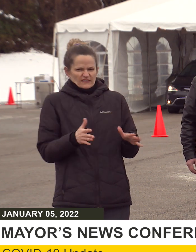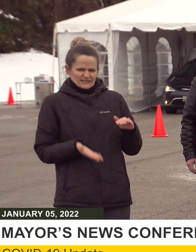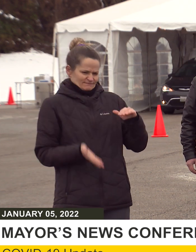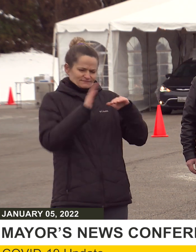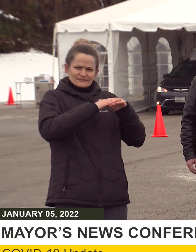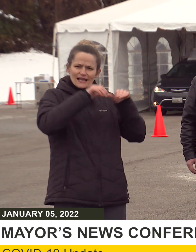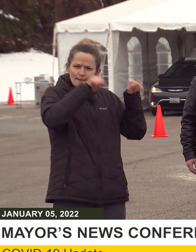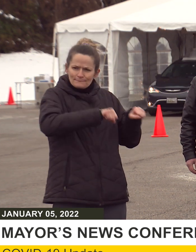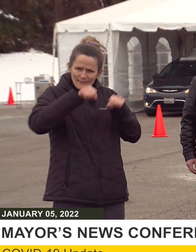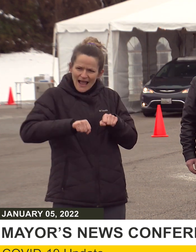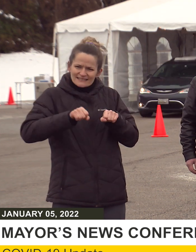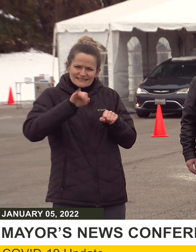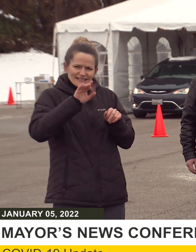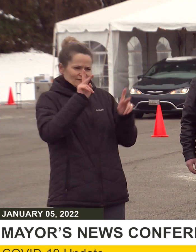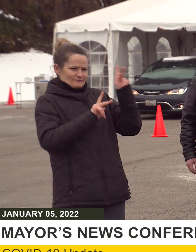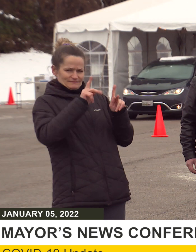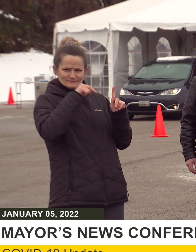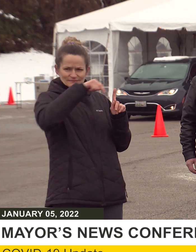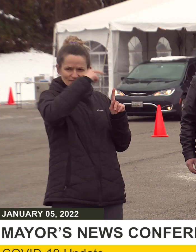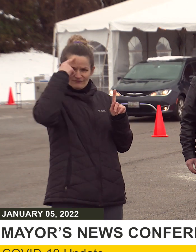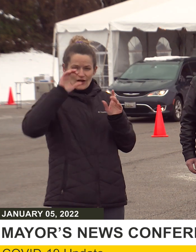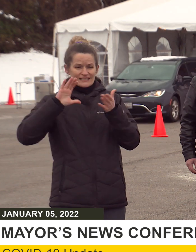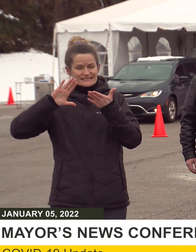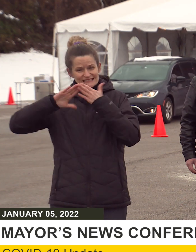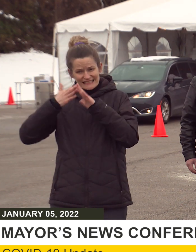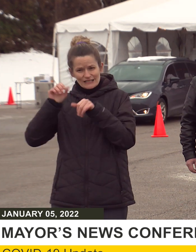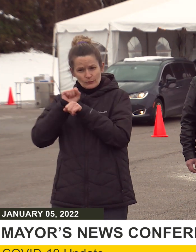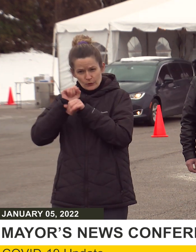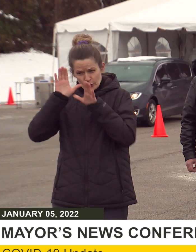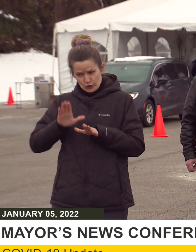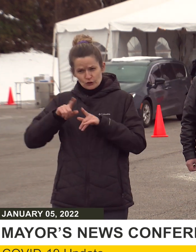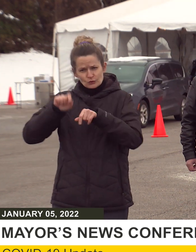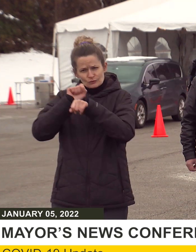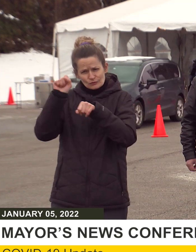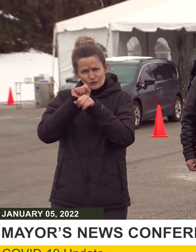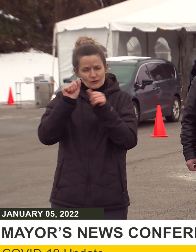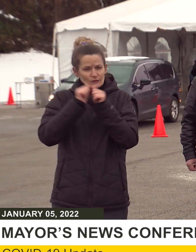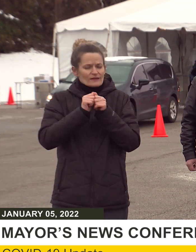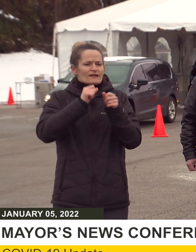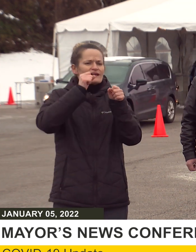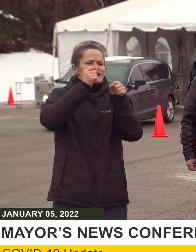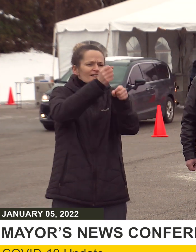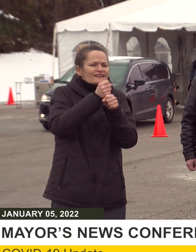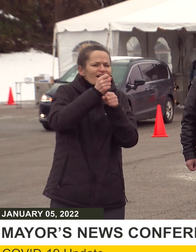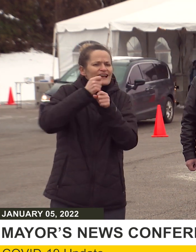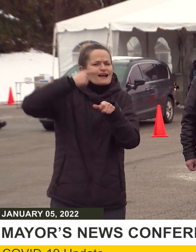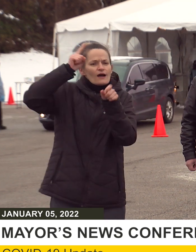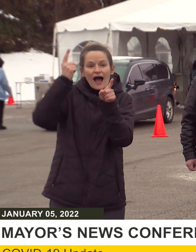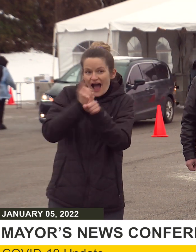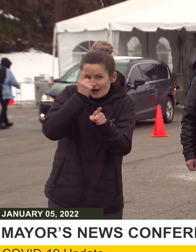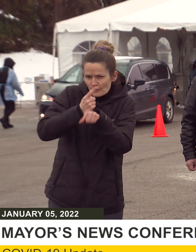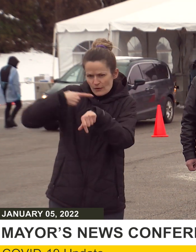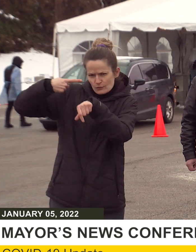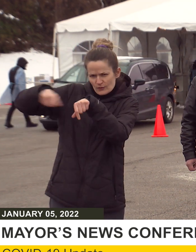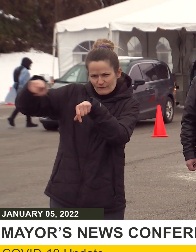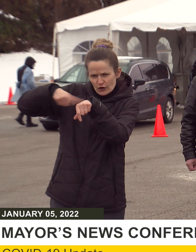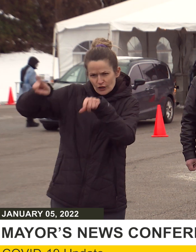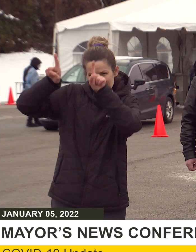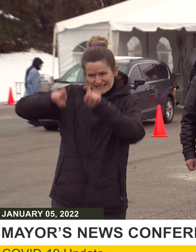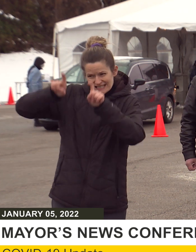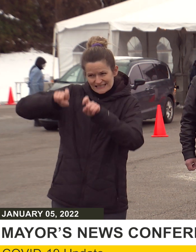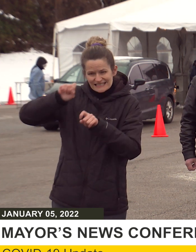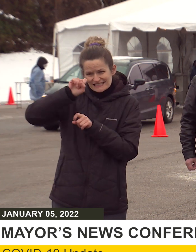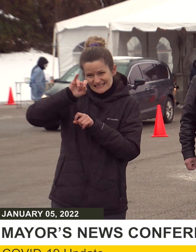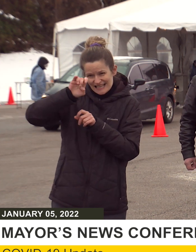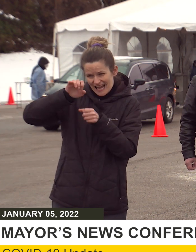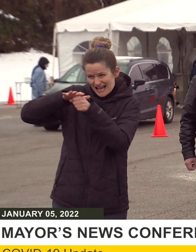with partners like Councilman Schleifer and the AccuReference Testing Group to open additional testing sites across the city. As Mayor Scott mentioned,